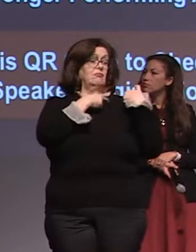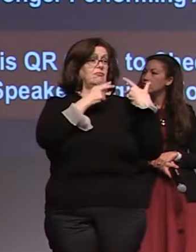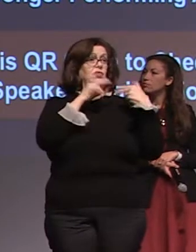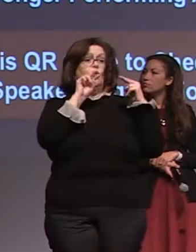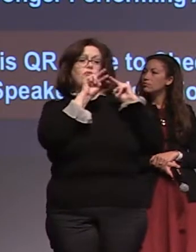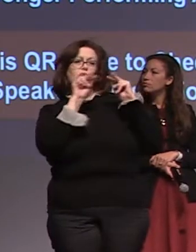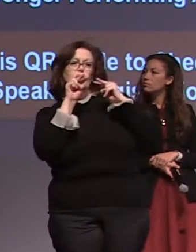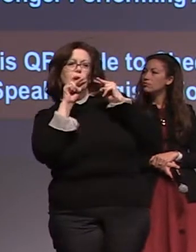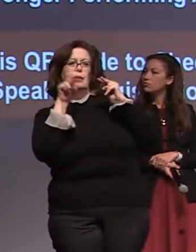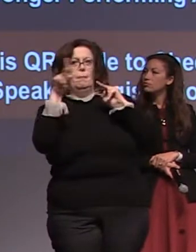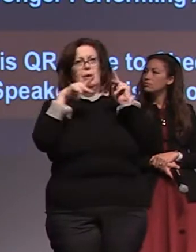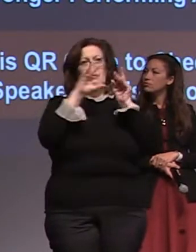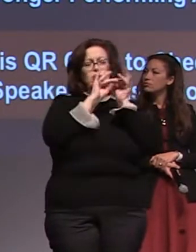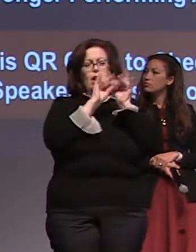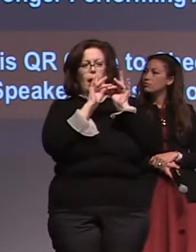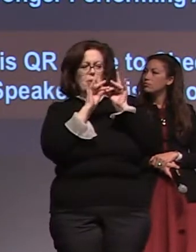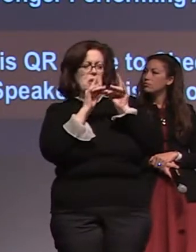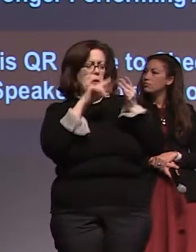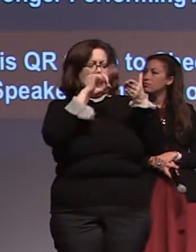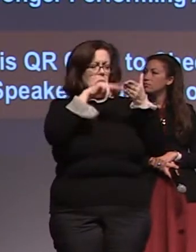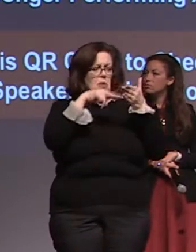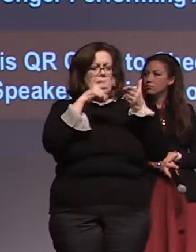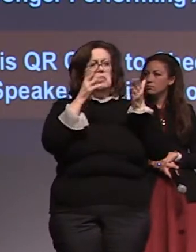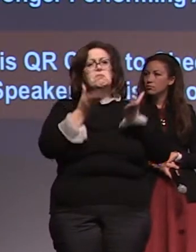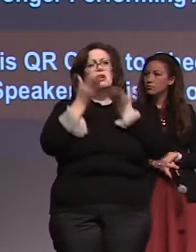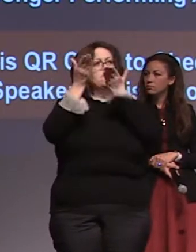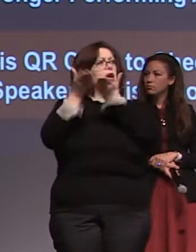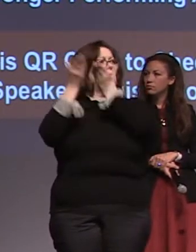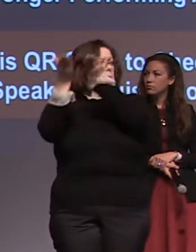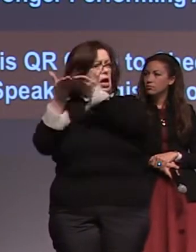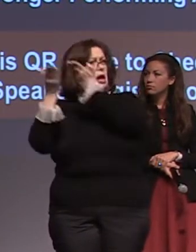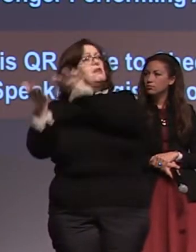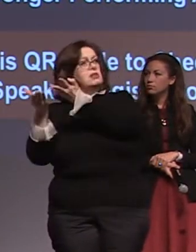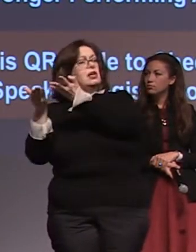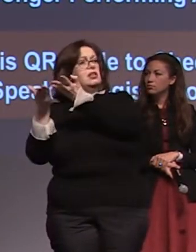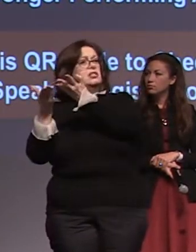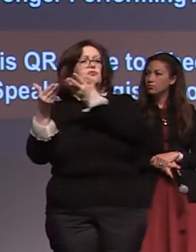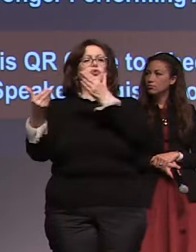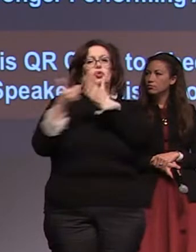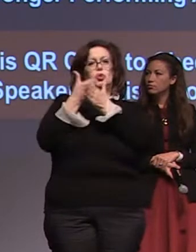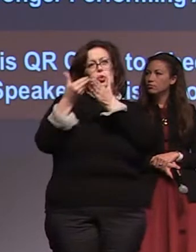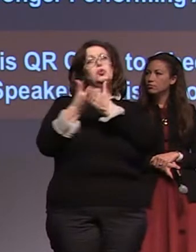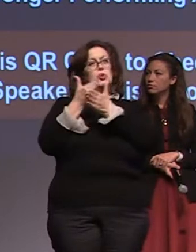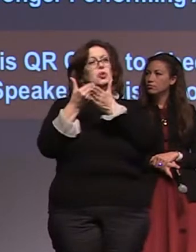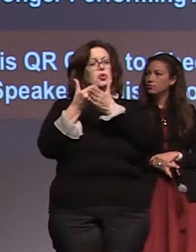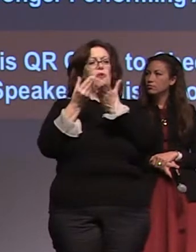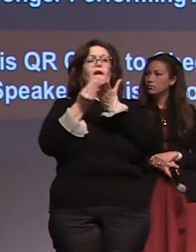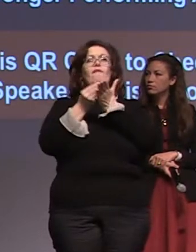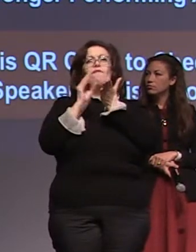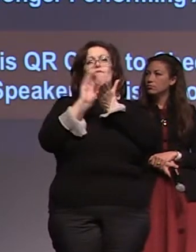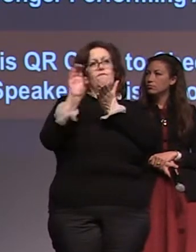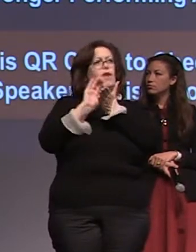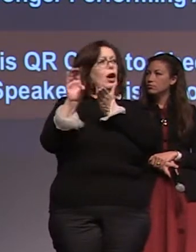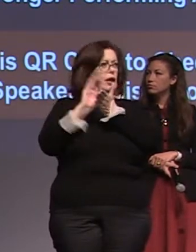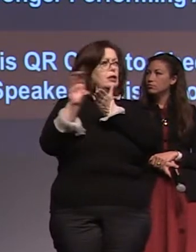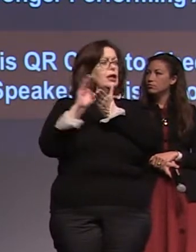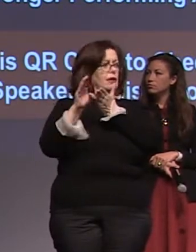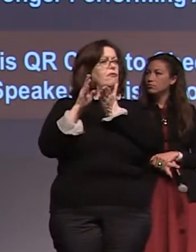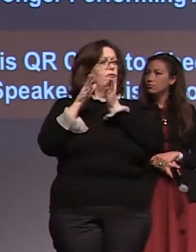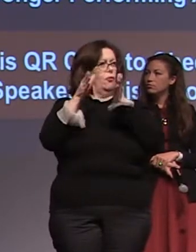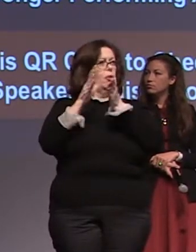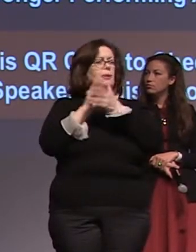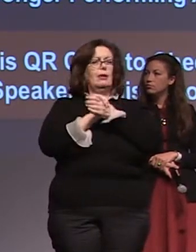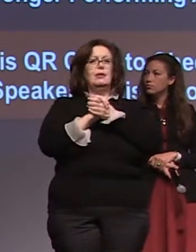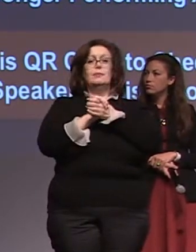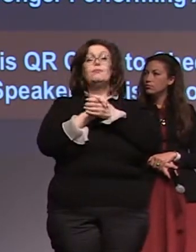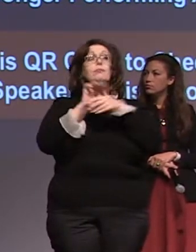public comment and making recommendations for what should be included in a new funding formula. While all committees, subcommittees, and members